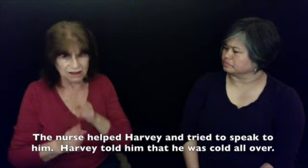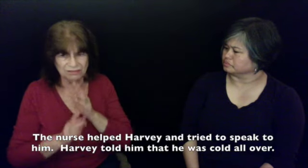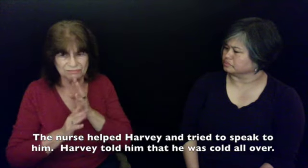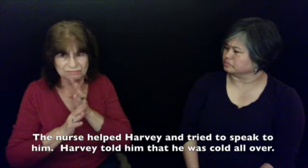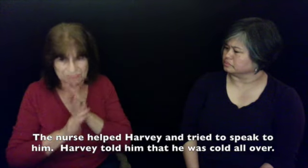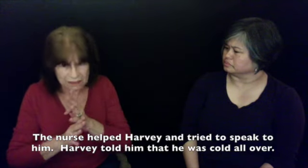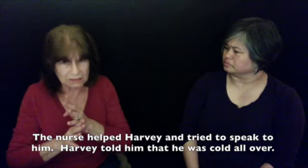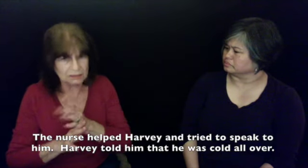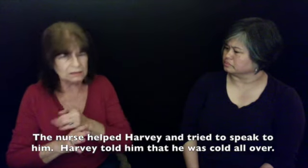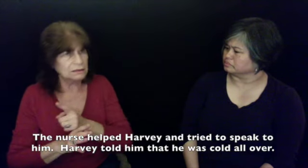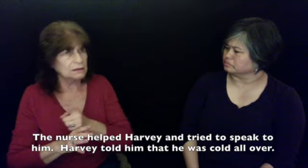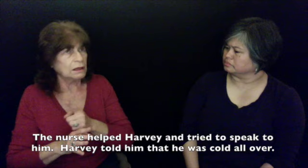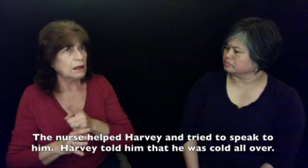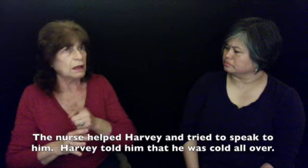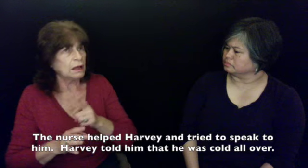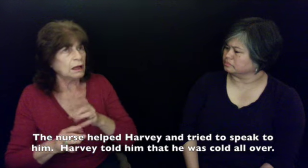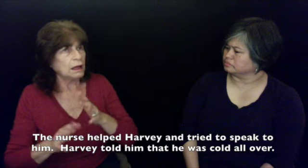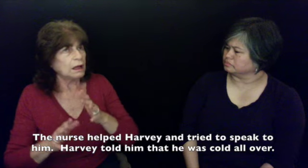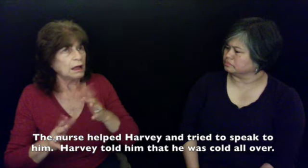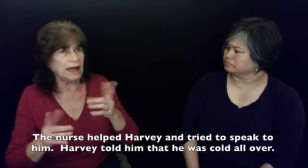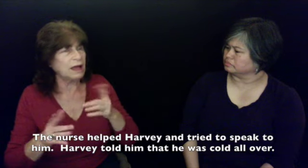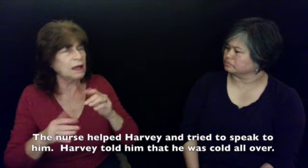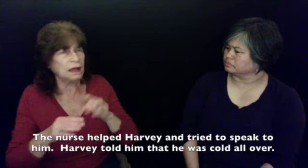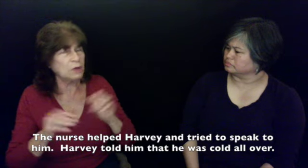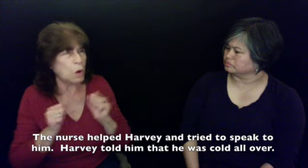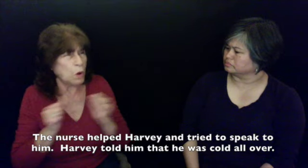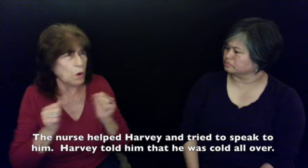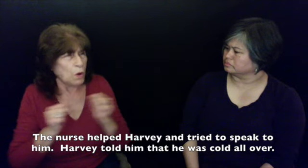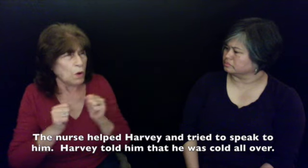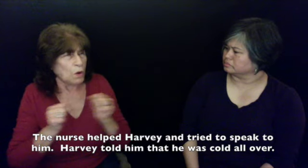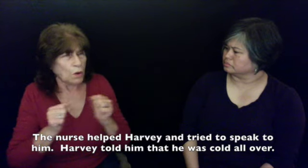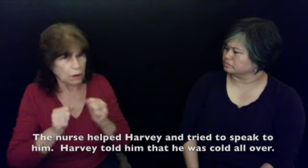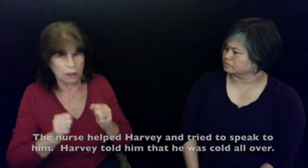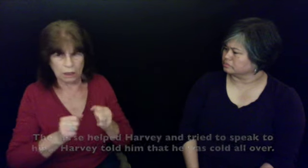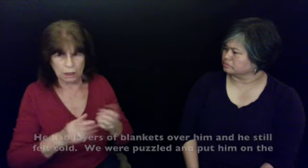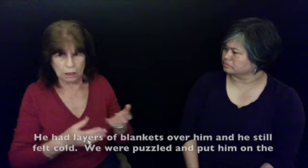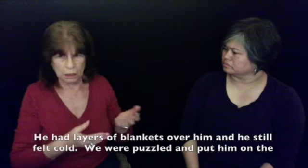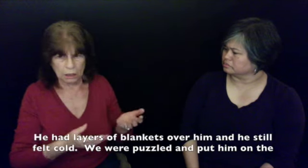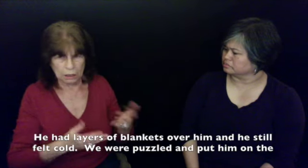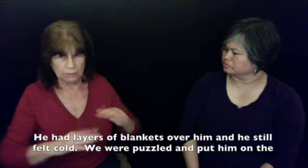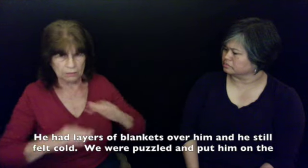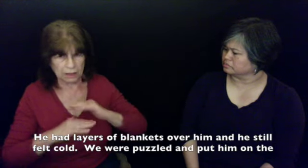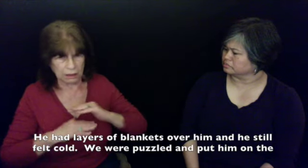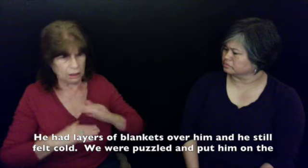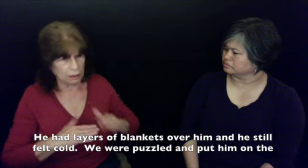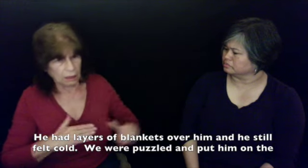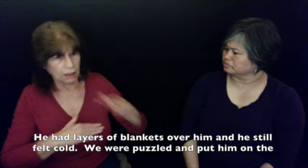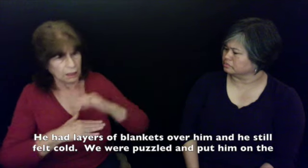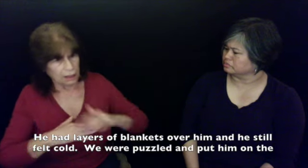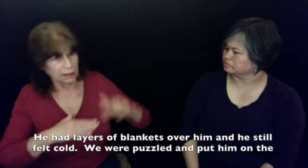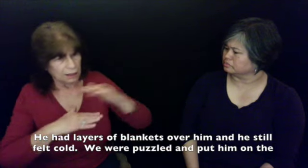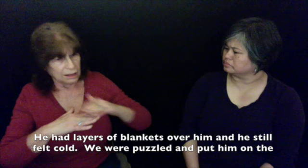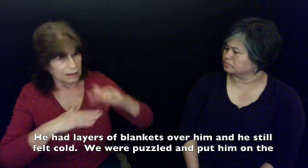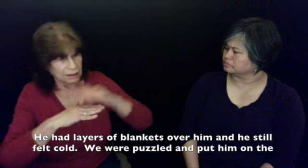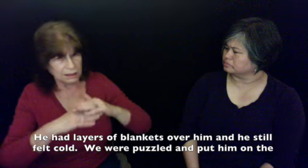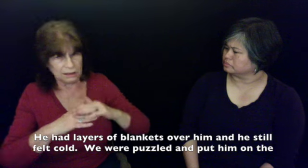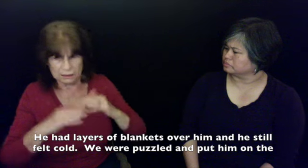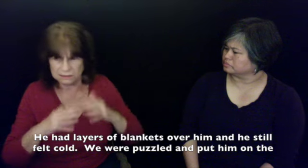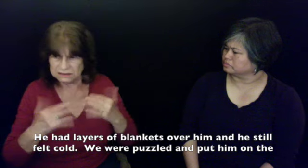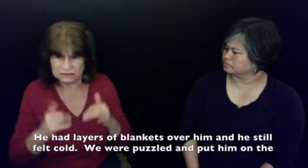The nurse helped Harvey and tried to speak to him. Harvey told them that he was cold all over, and he had layers of blankets over him